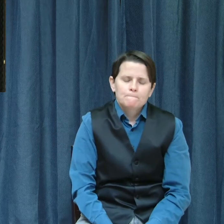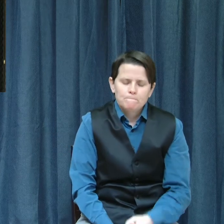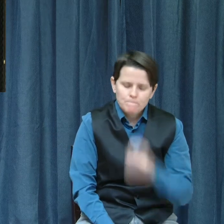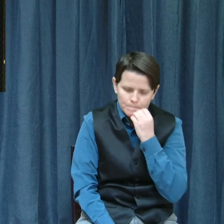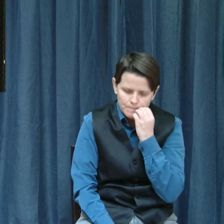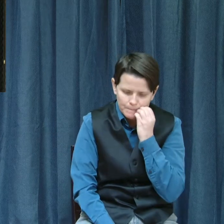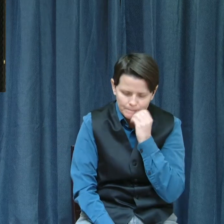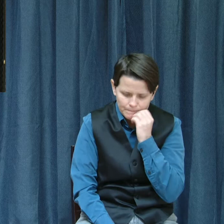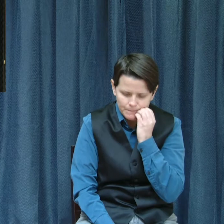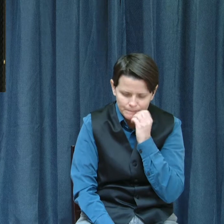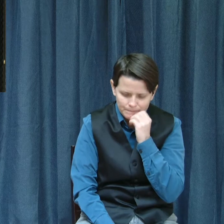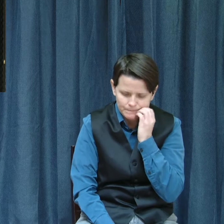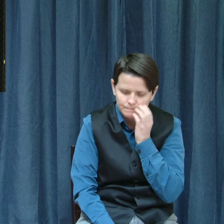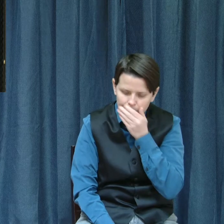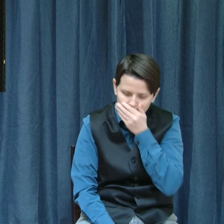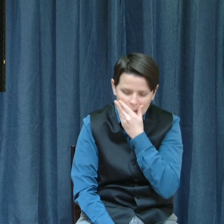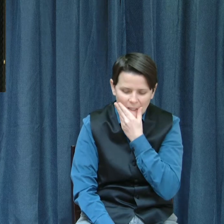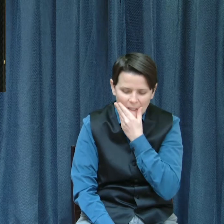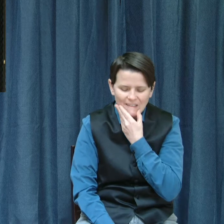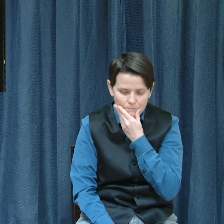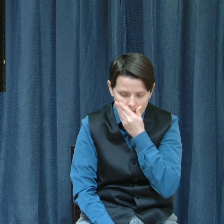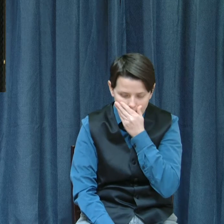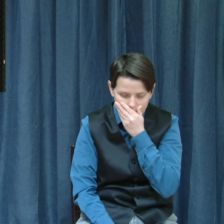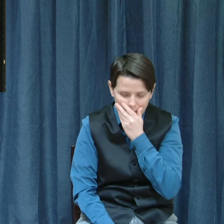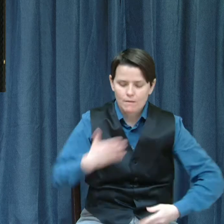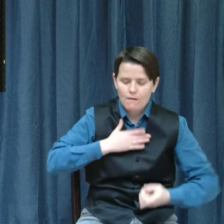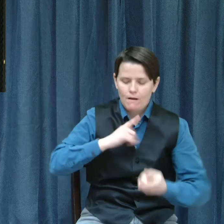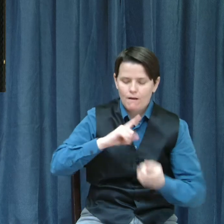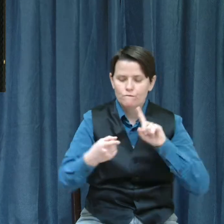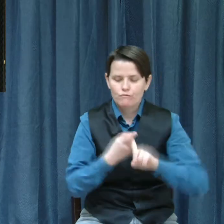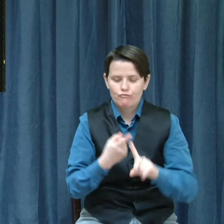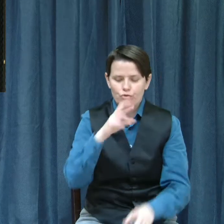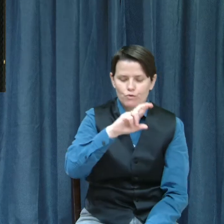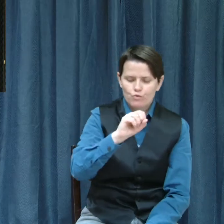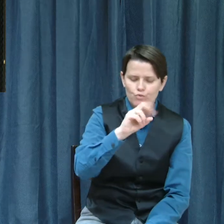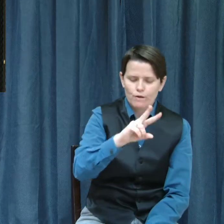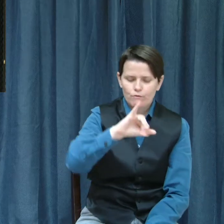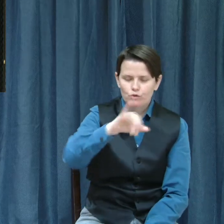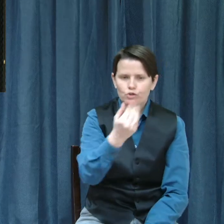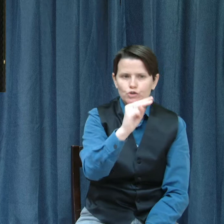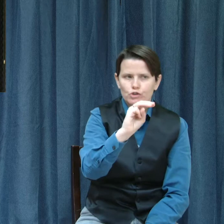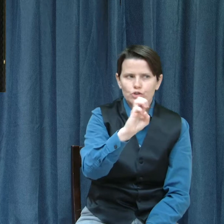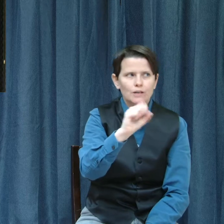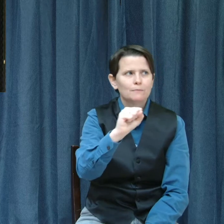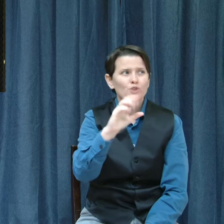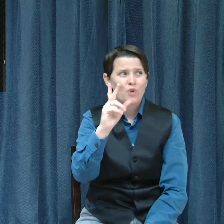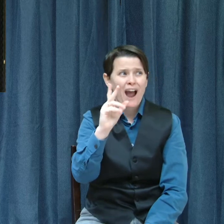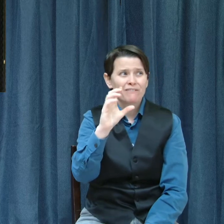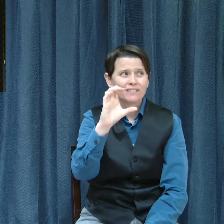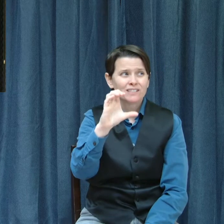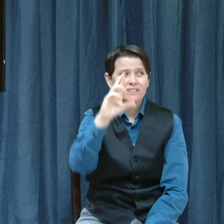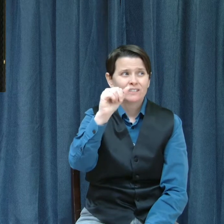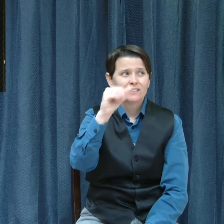My friend, Reverend James Trapp, who's an African-American minister in Sacramento, who's also been CEO